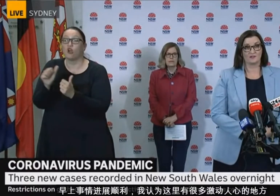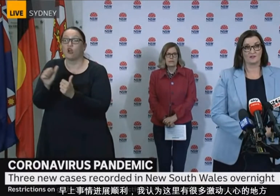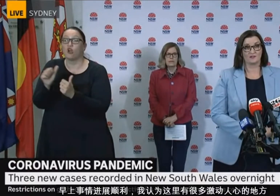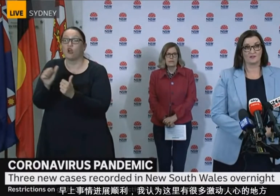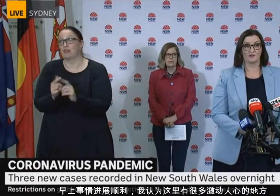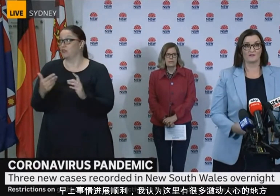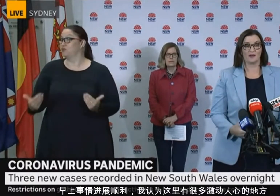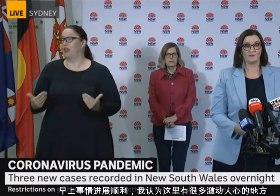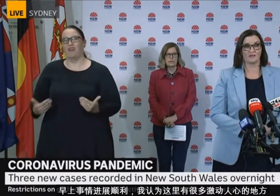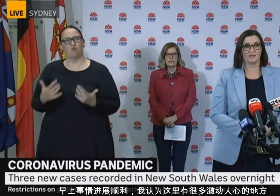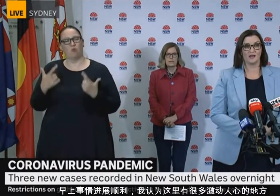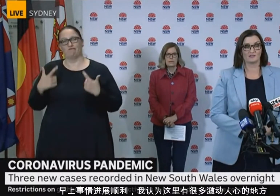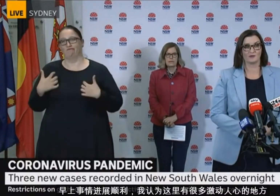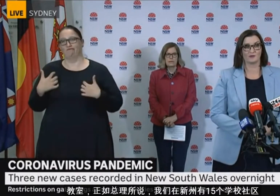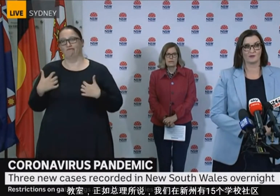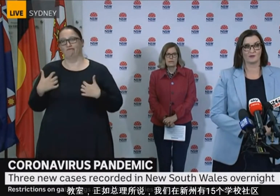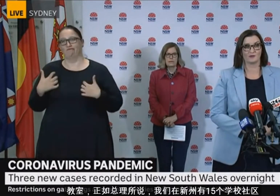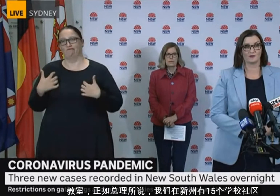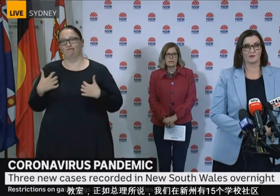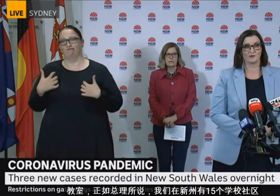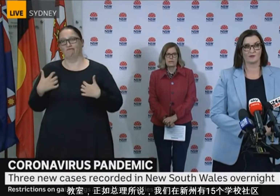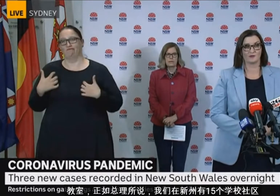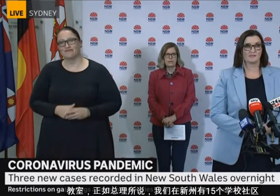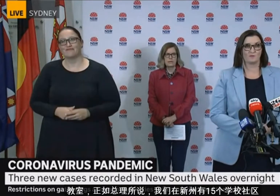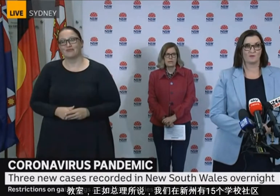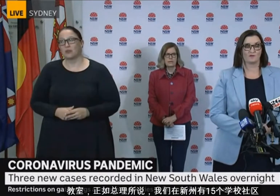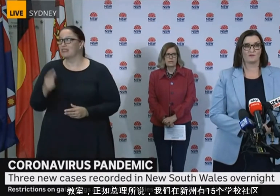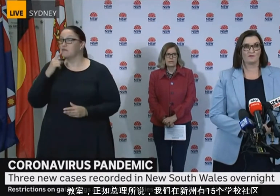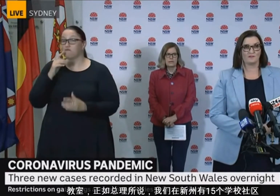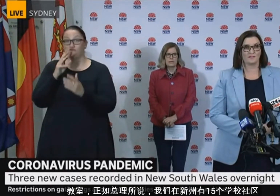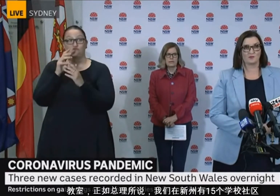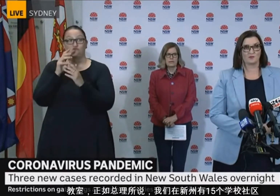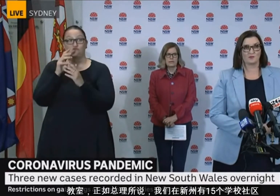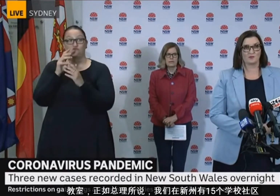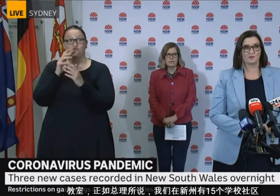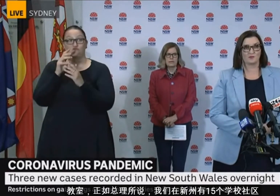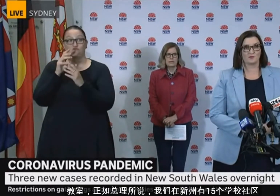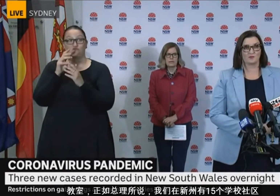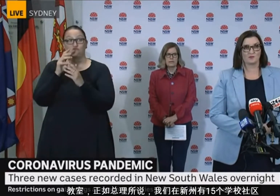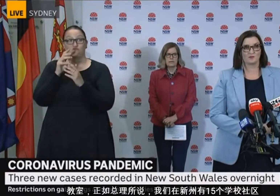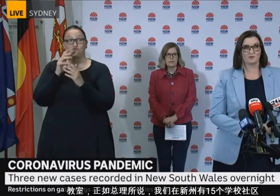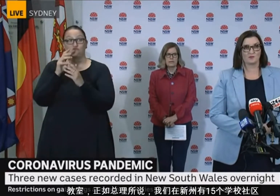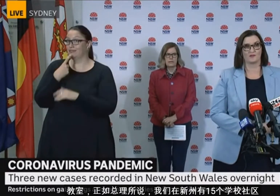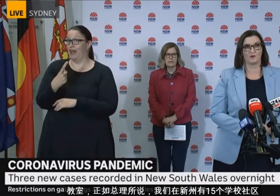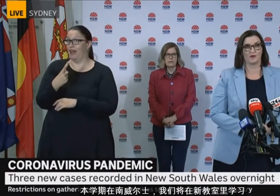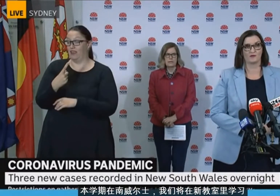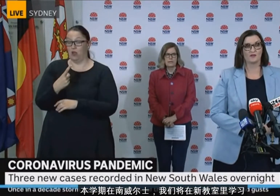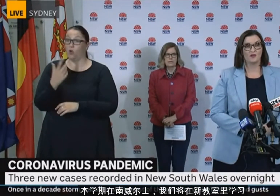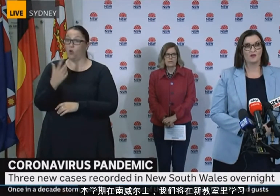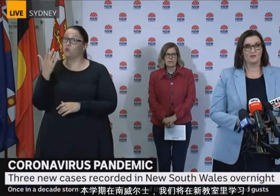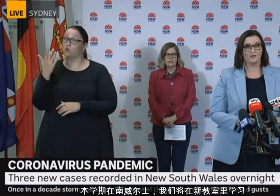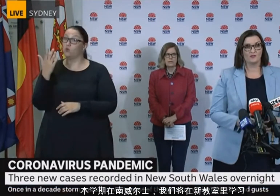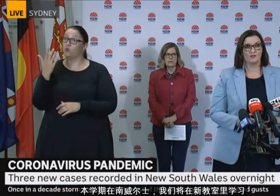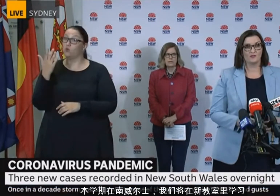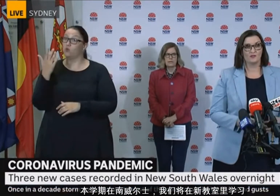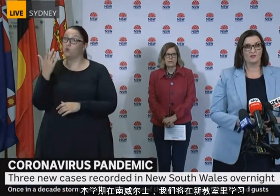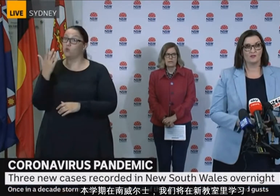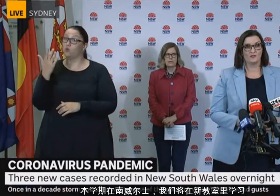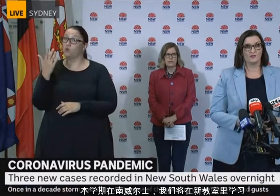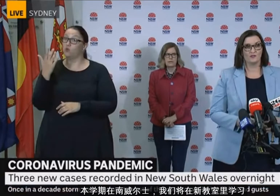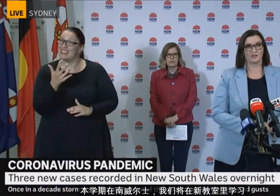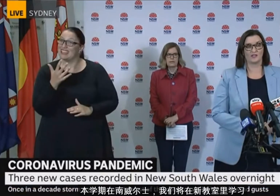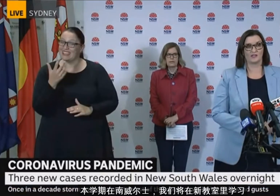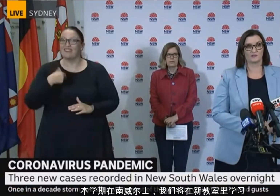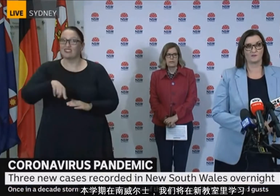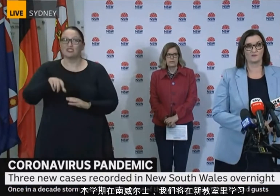this morning, things are going very well. I think there's a lot of excitement in classrooms. And as the Premier said, we've got 15 school communities across New South Wales